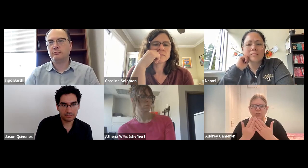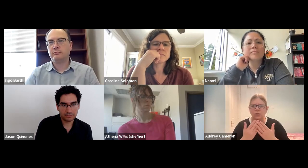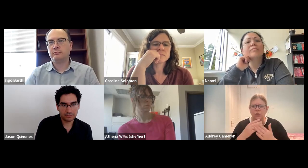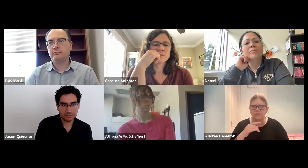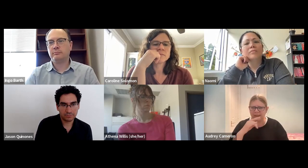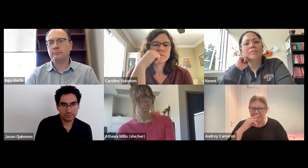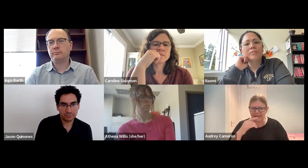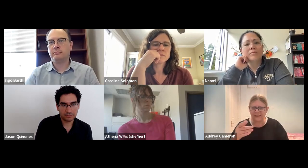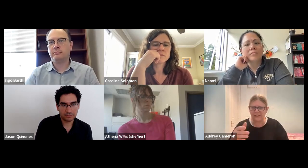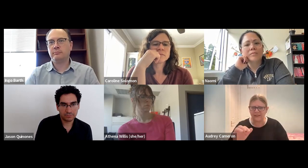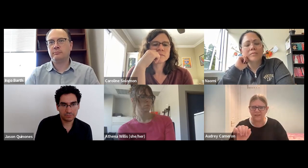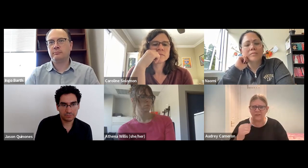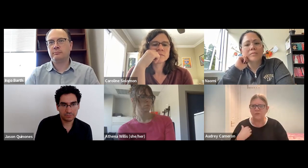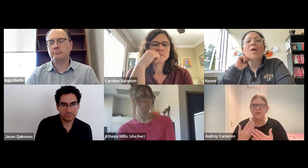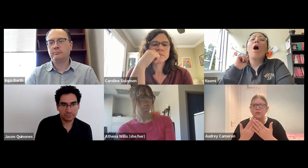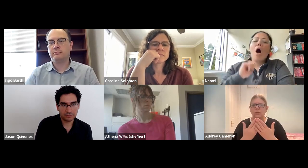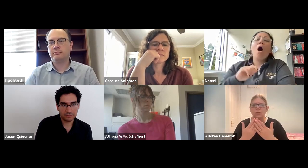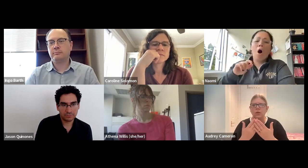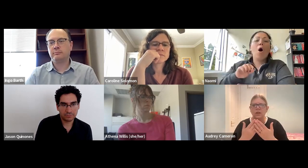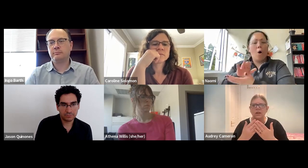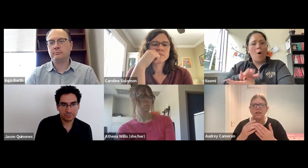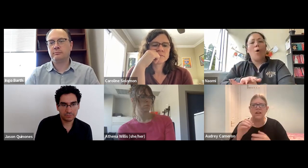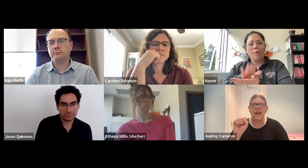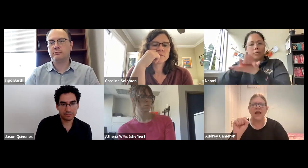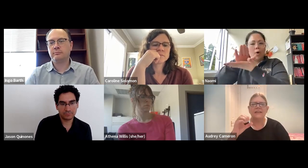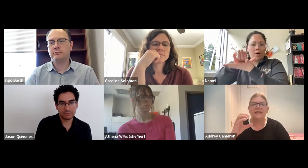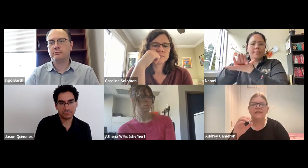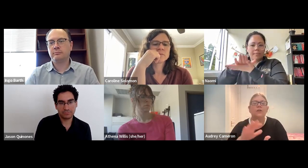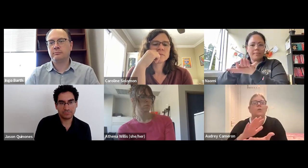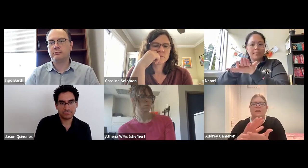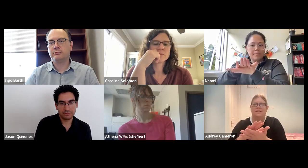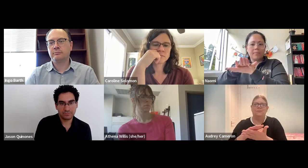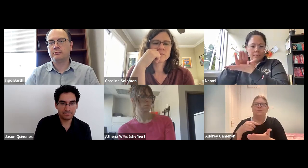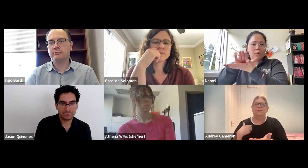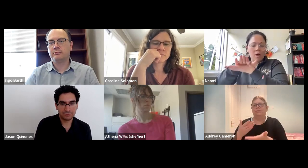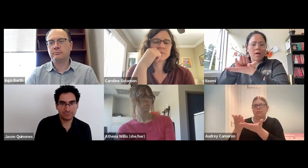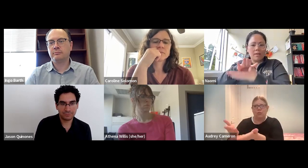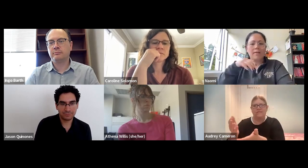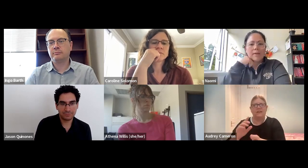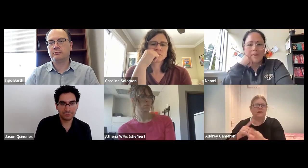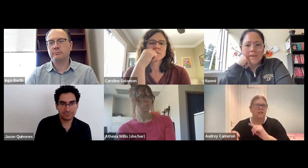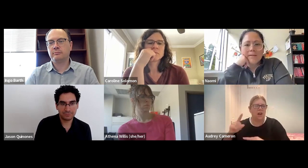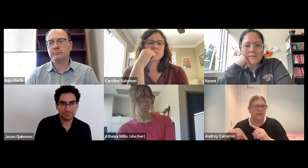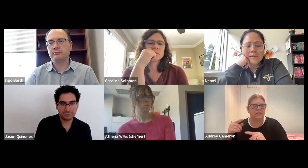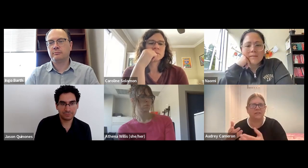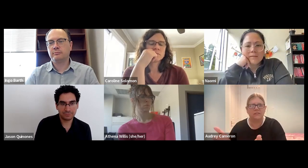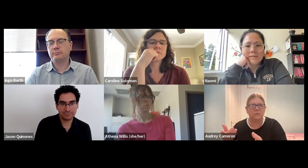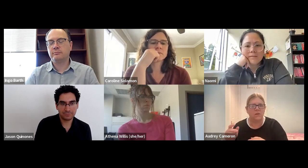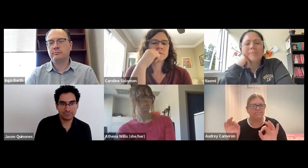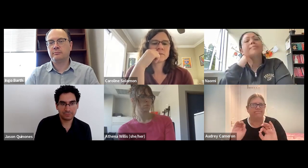As, you know, signing for kids, we signed this for school